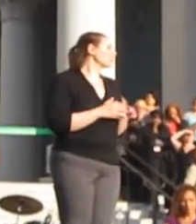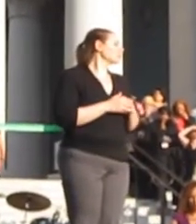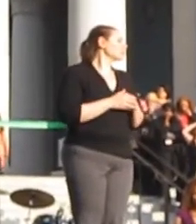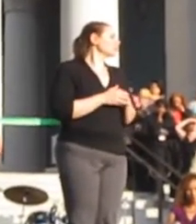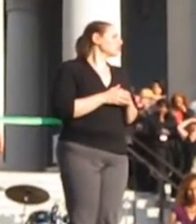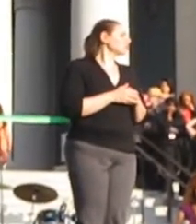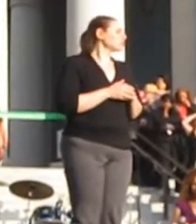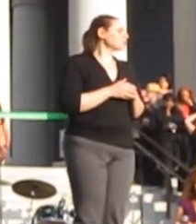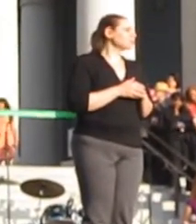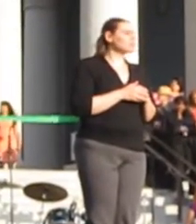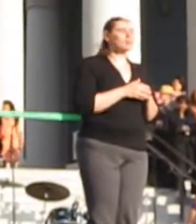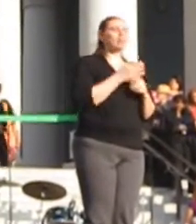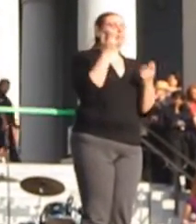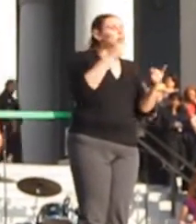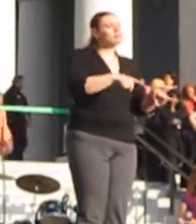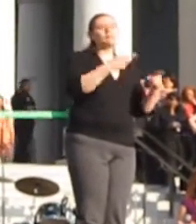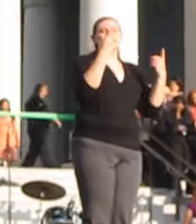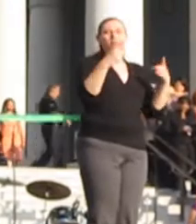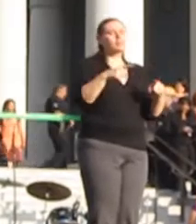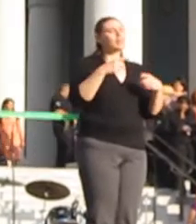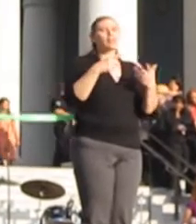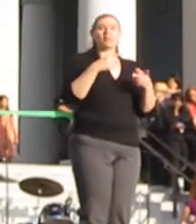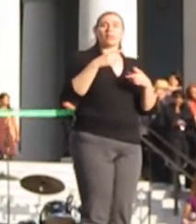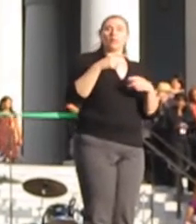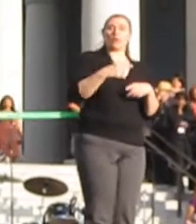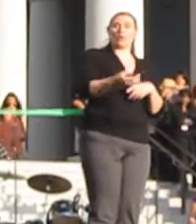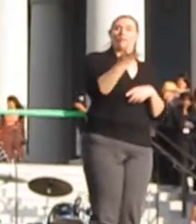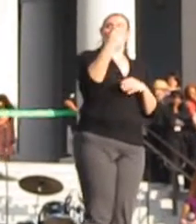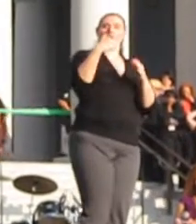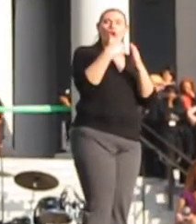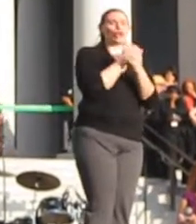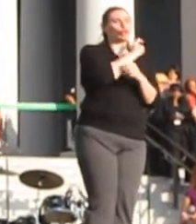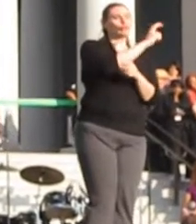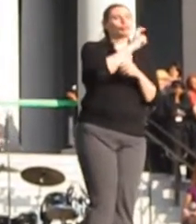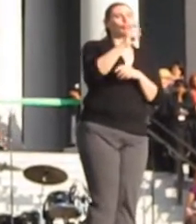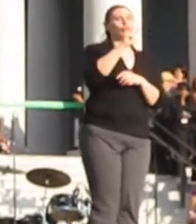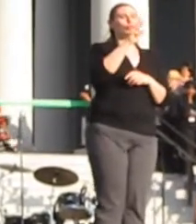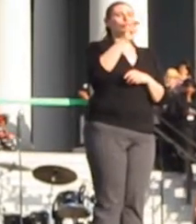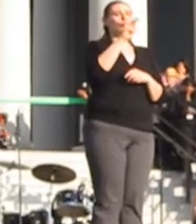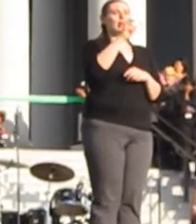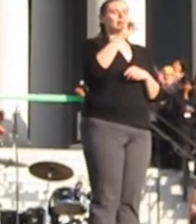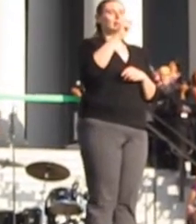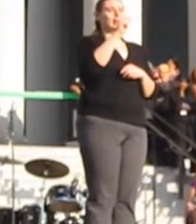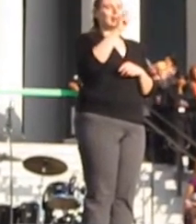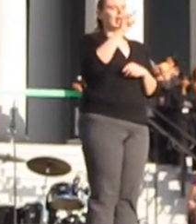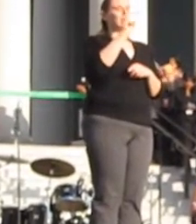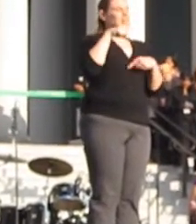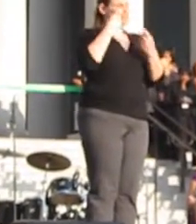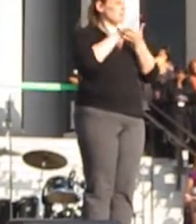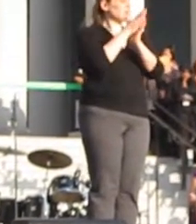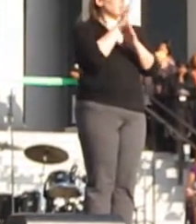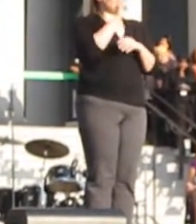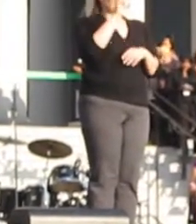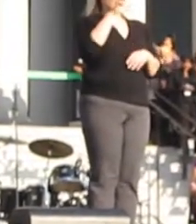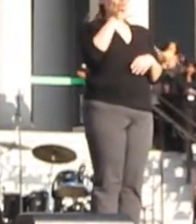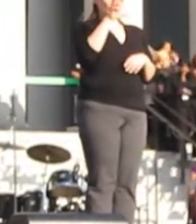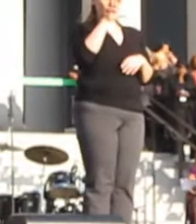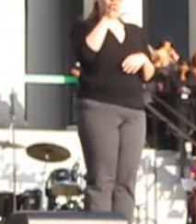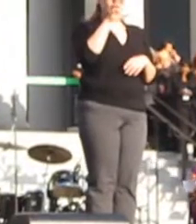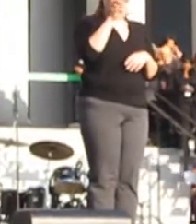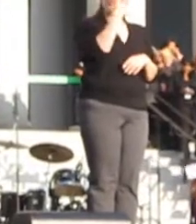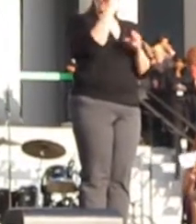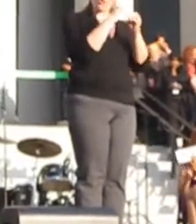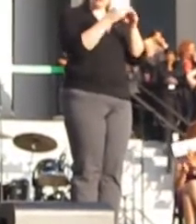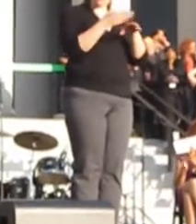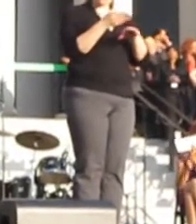Always things kept happening. There have been 4 new transit lines since Antonio became mayor, with 4 more approved.